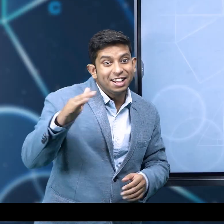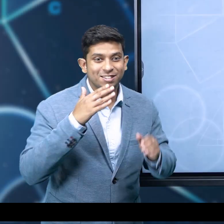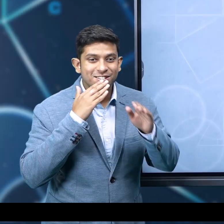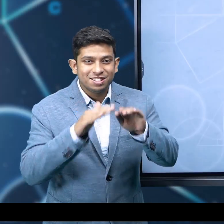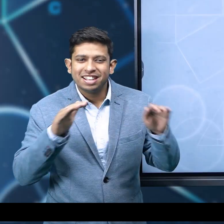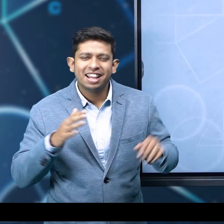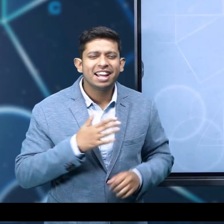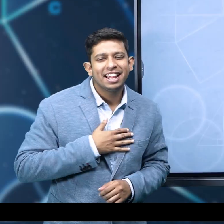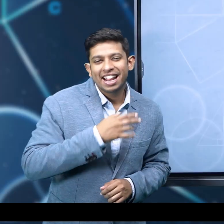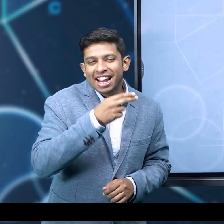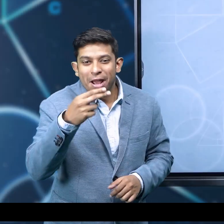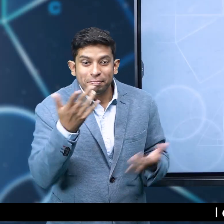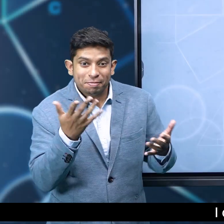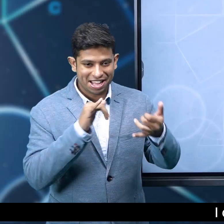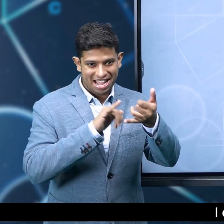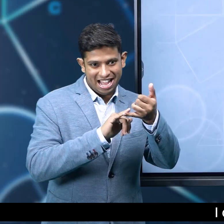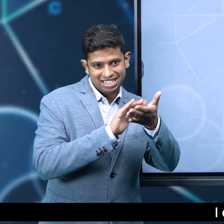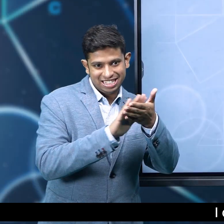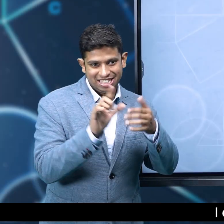Hello children, I am Shubhashish.